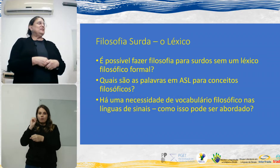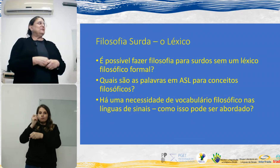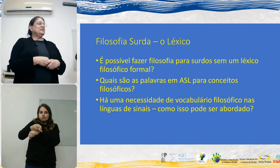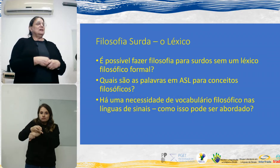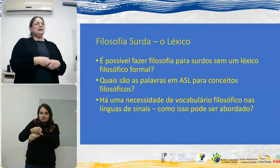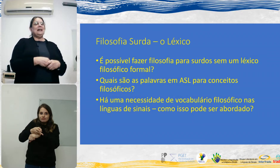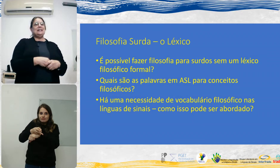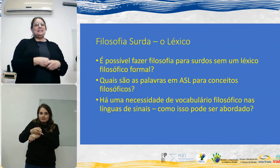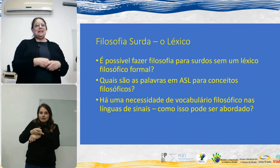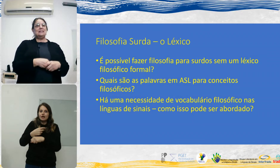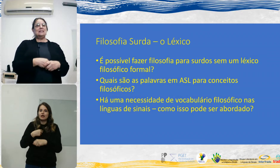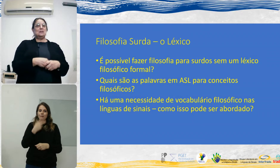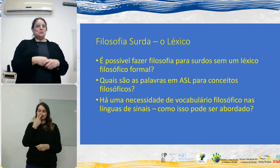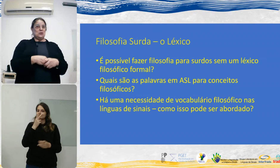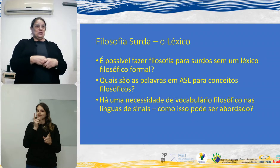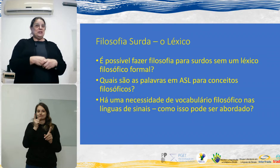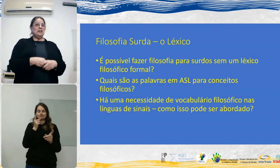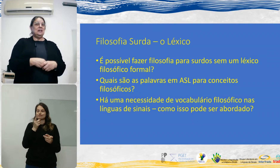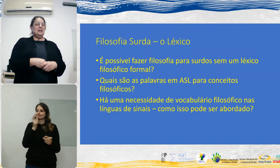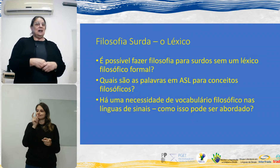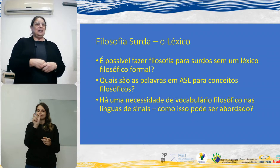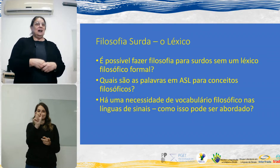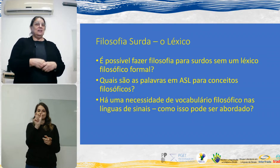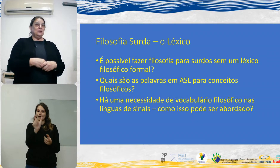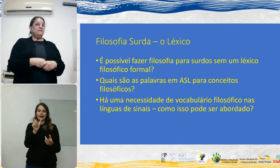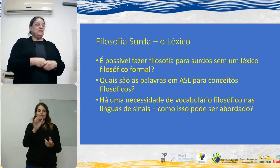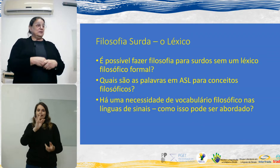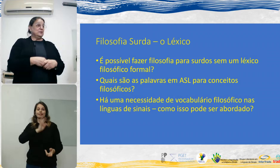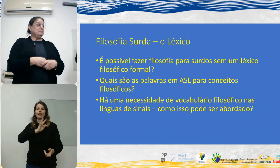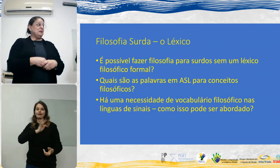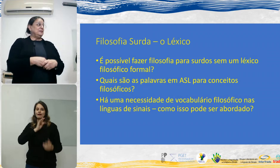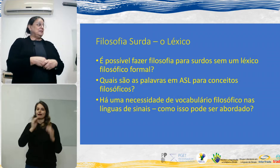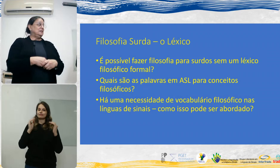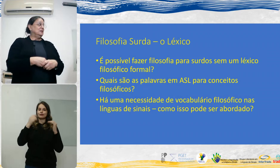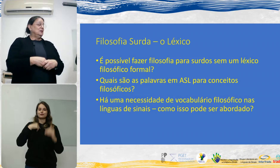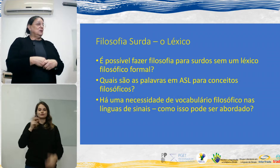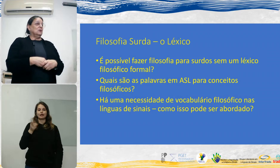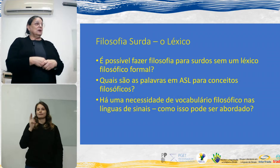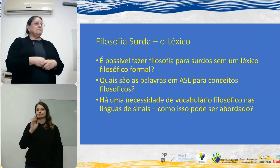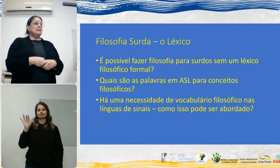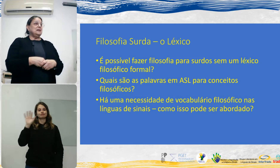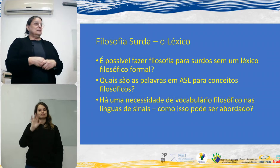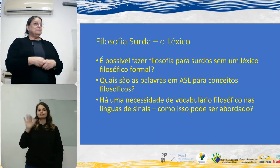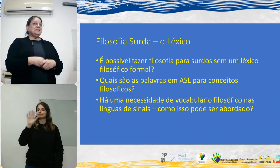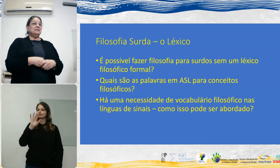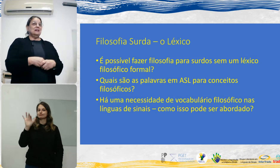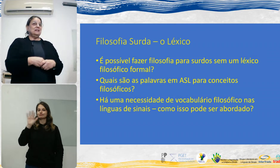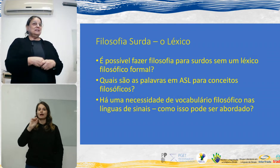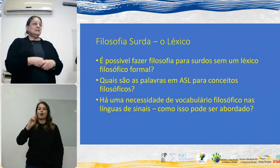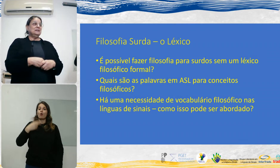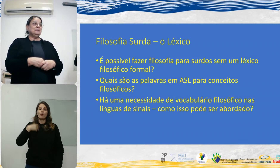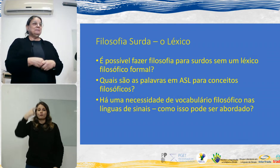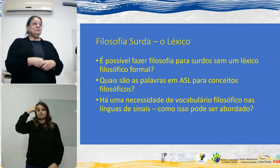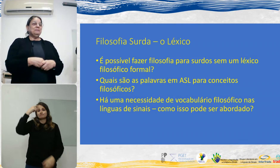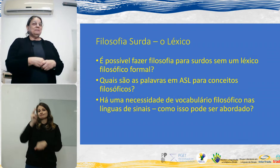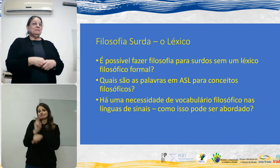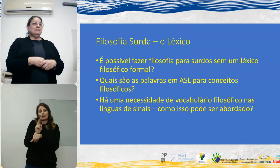almost every time I had a technical word, I either fingerspelled it or I made up a